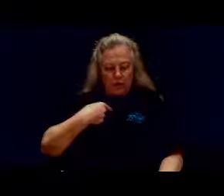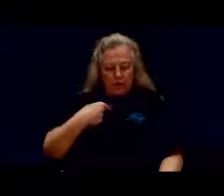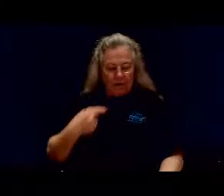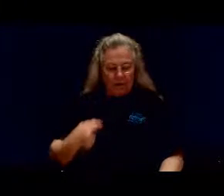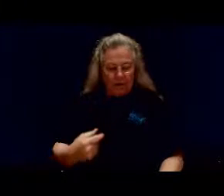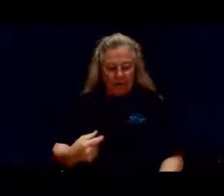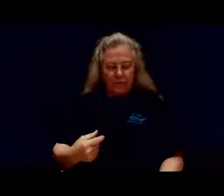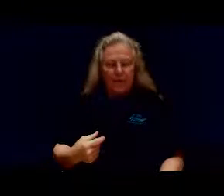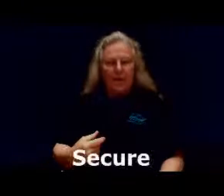yourself.